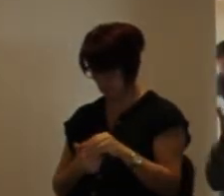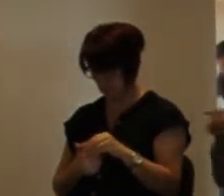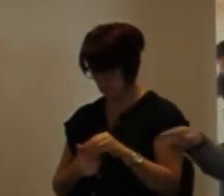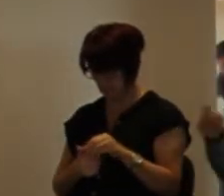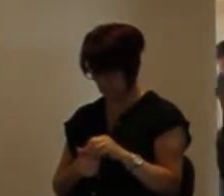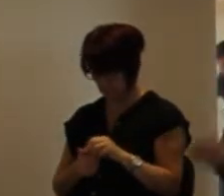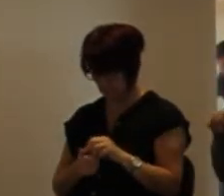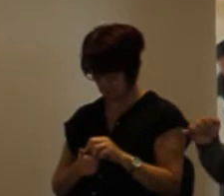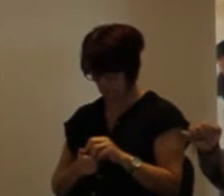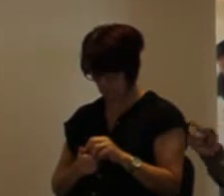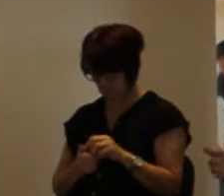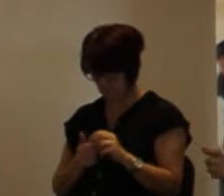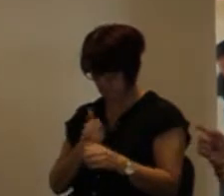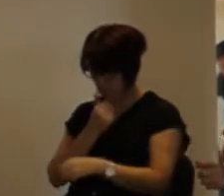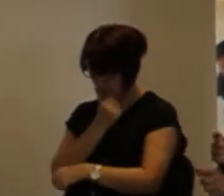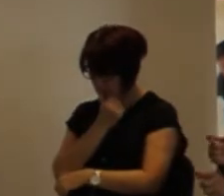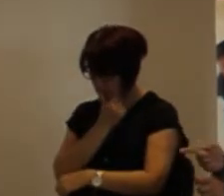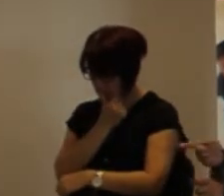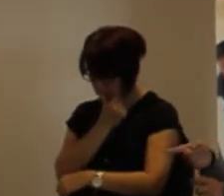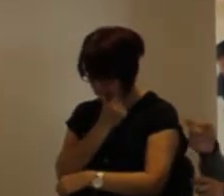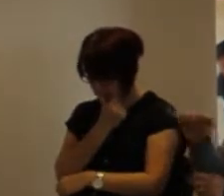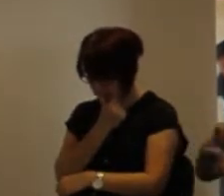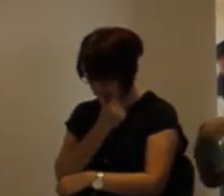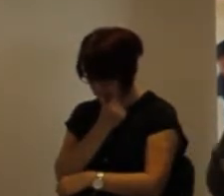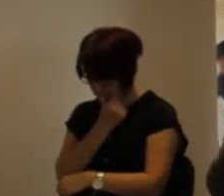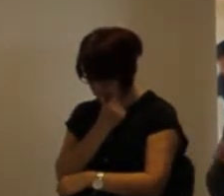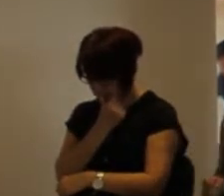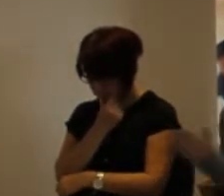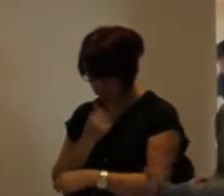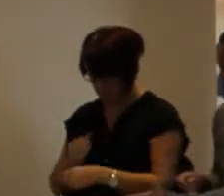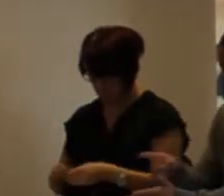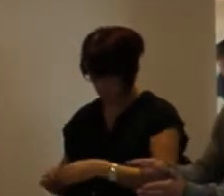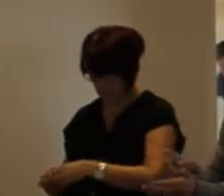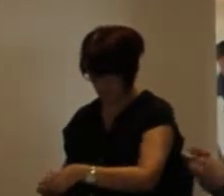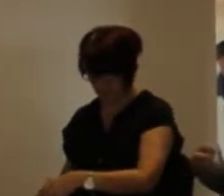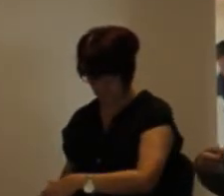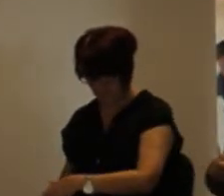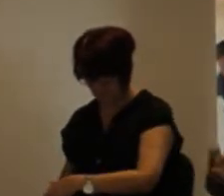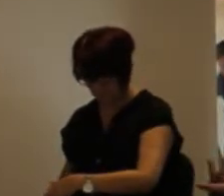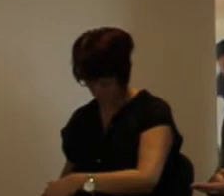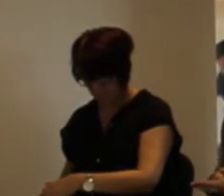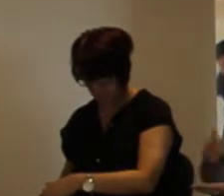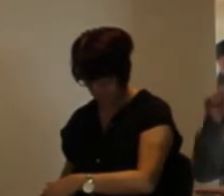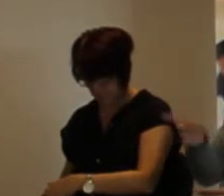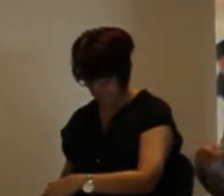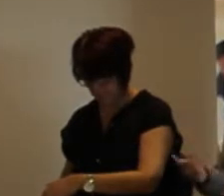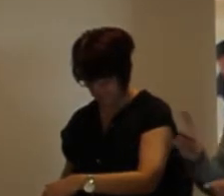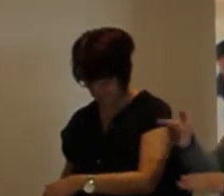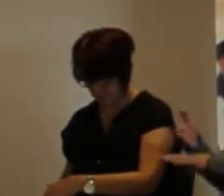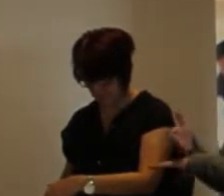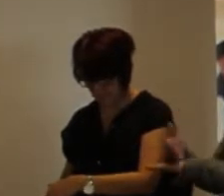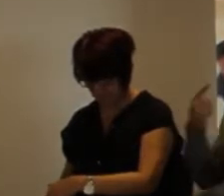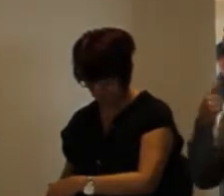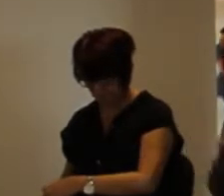example, written assessment could present far greater difficulty than some sort of practical demonstration.